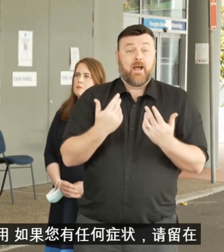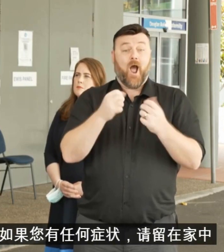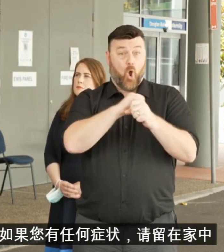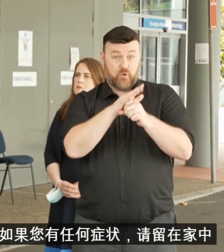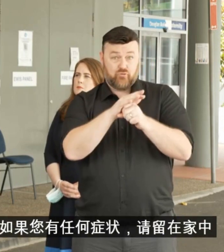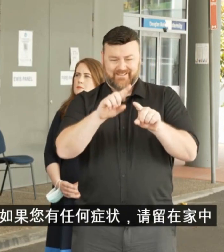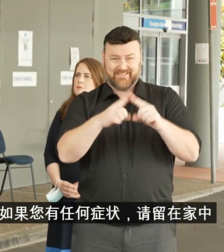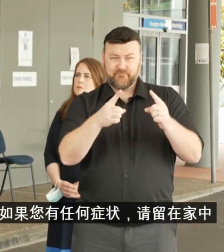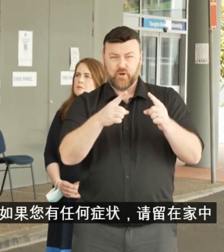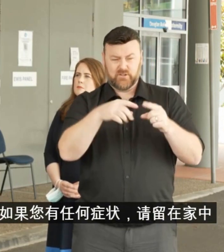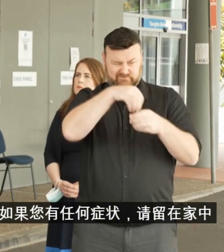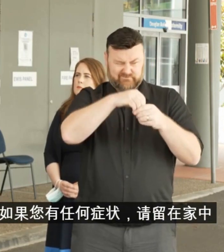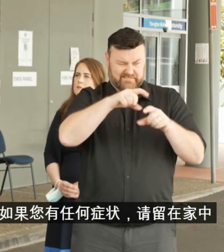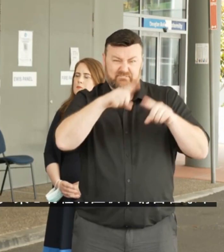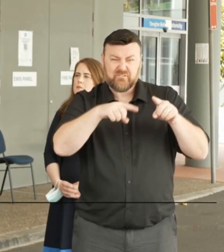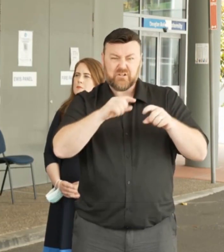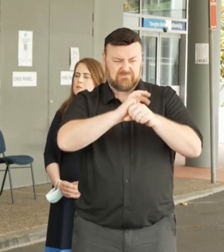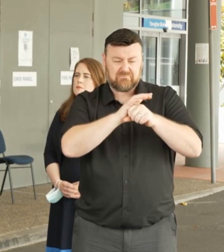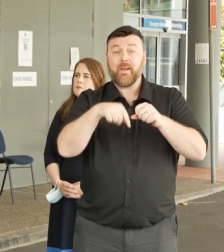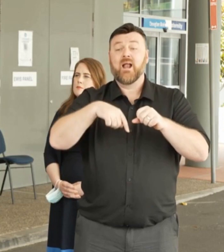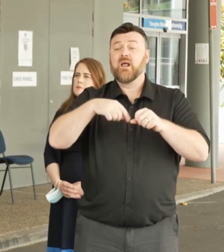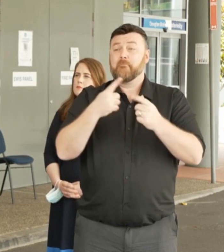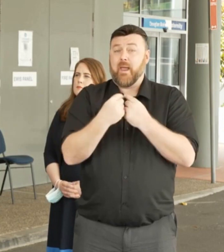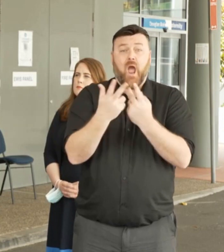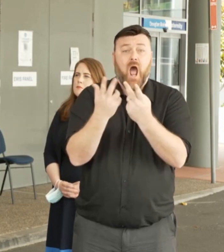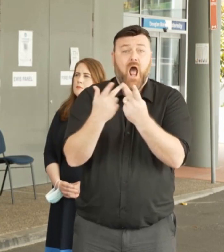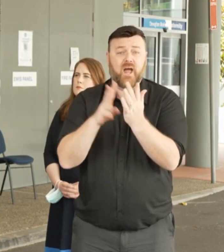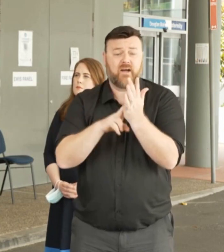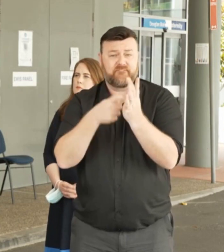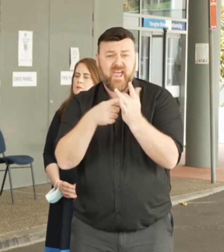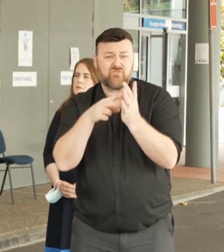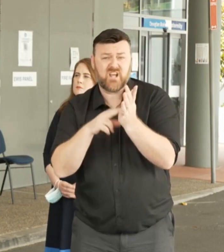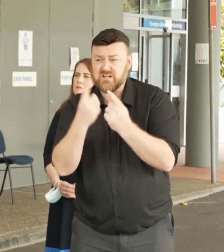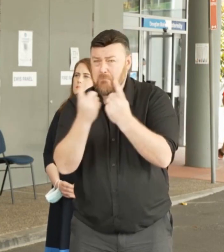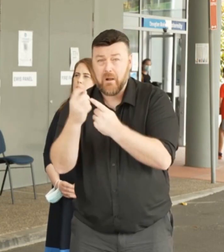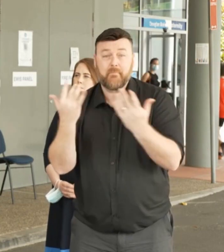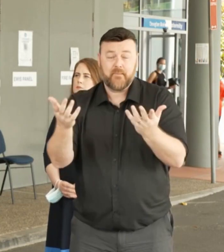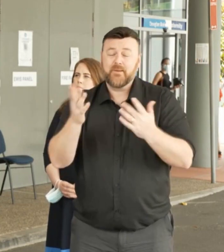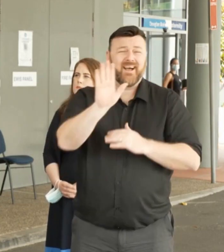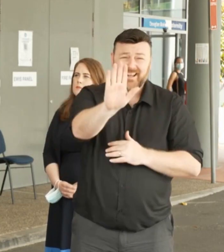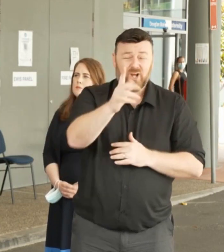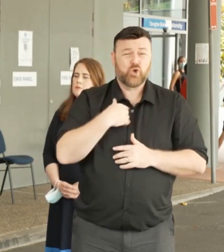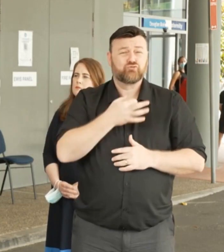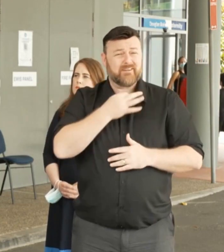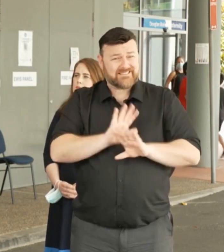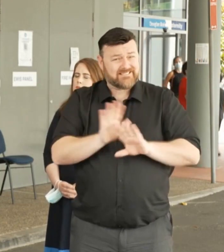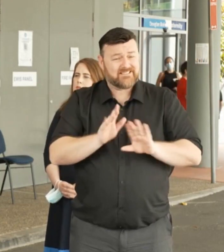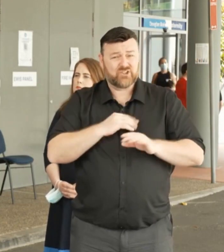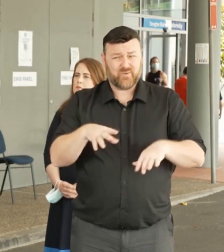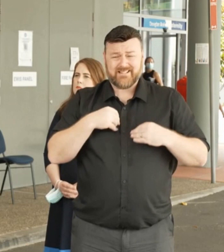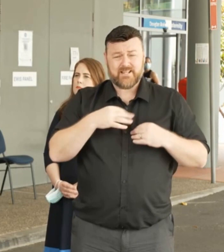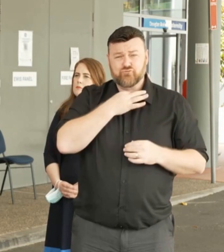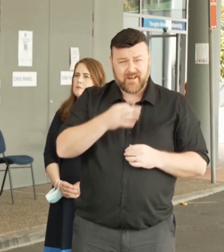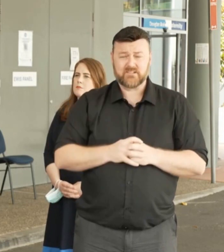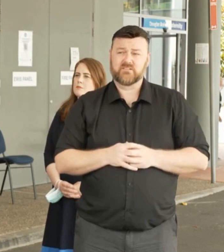symptoms, stay home. Don't put your family, don't put your workmates at risk. If you have any symptoms, go and get tested. Maintain that